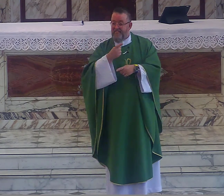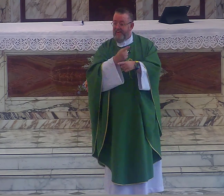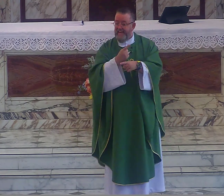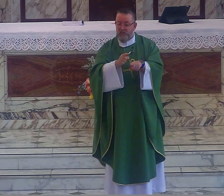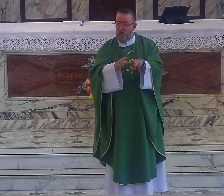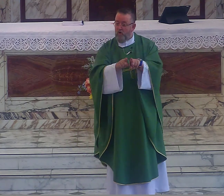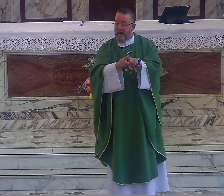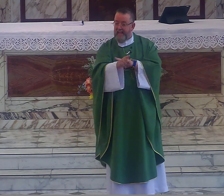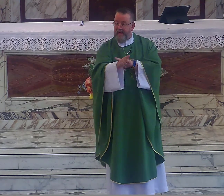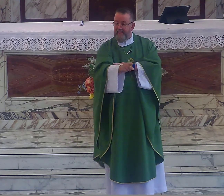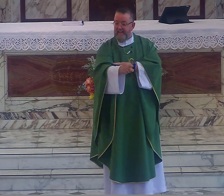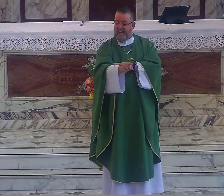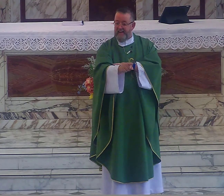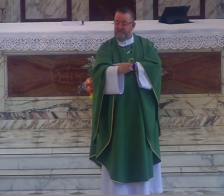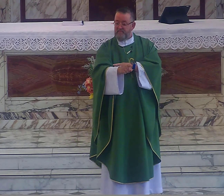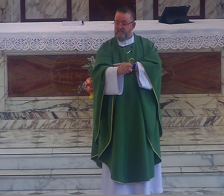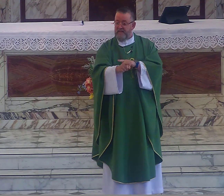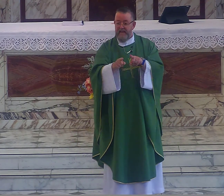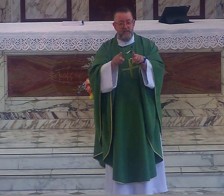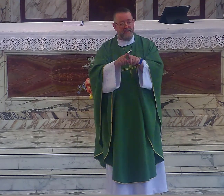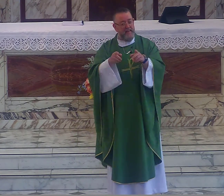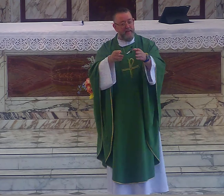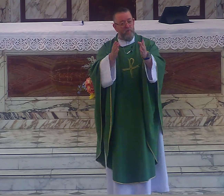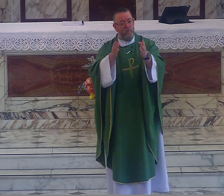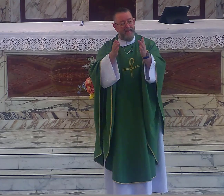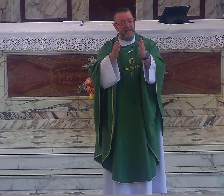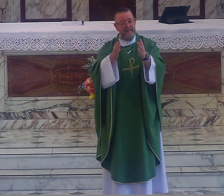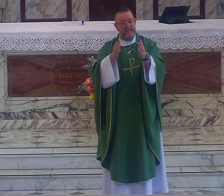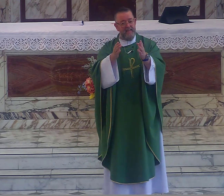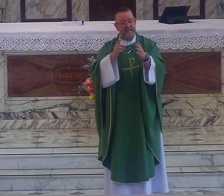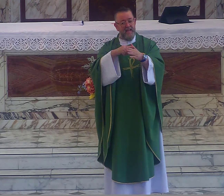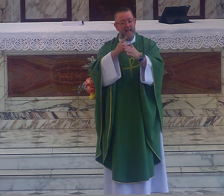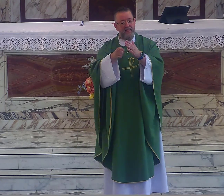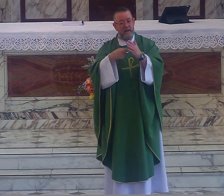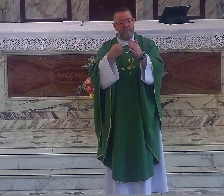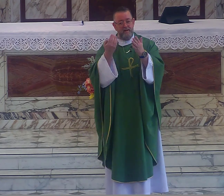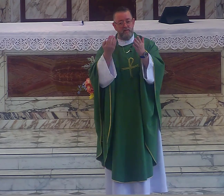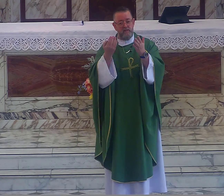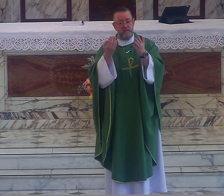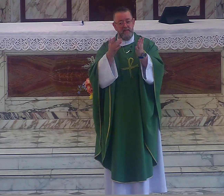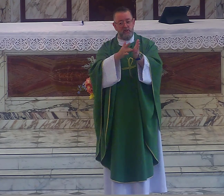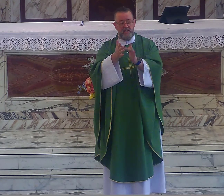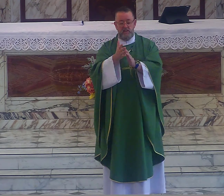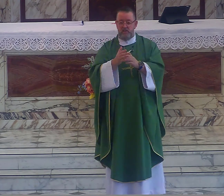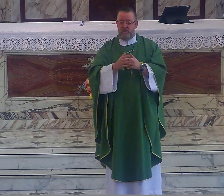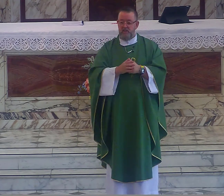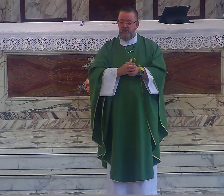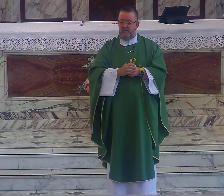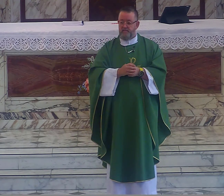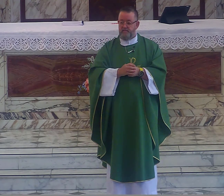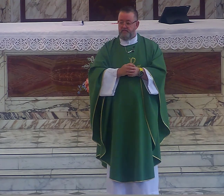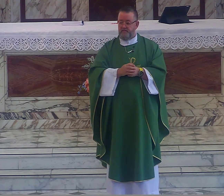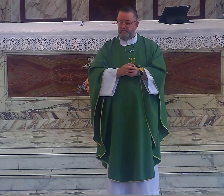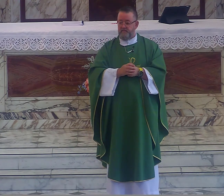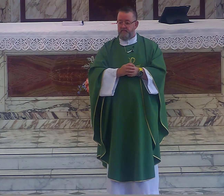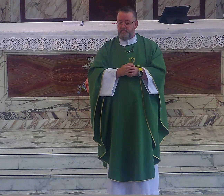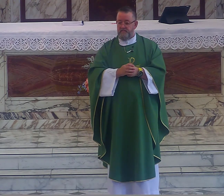Pharisees, they talk like that in the same way about Jesus.